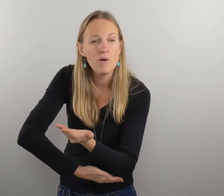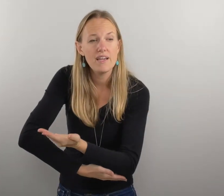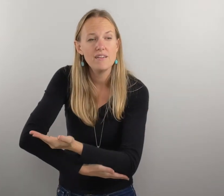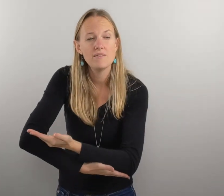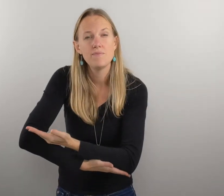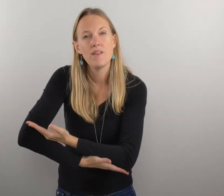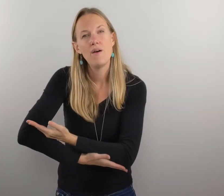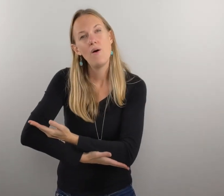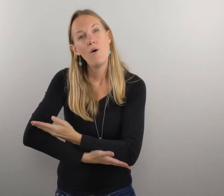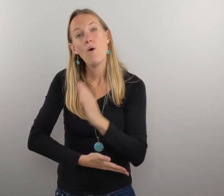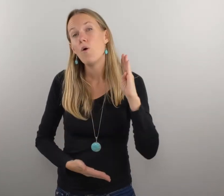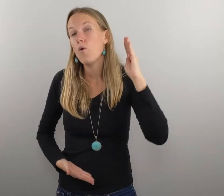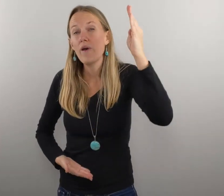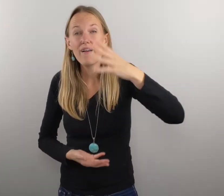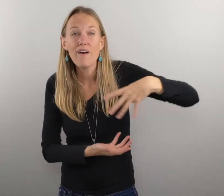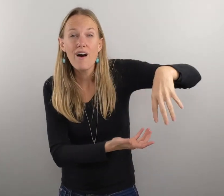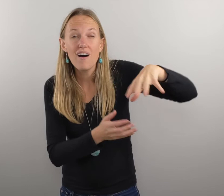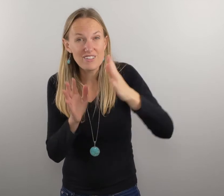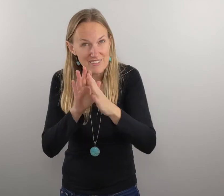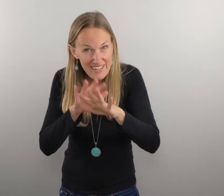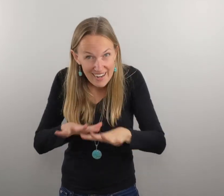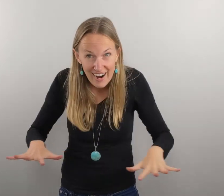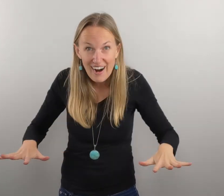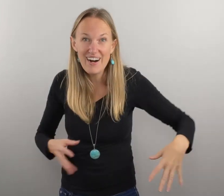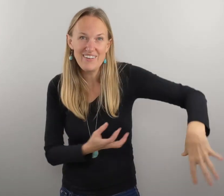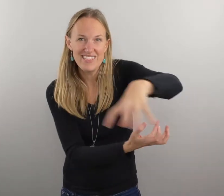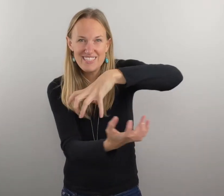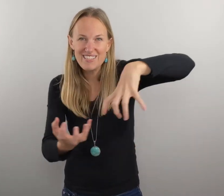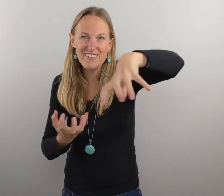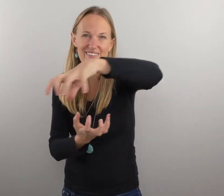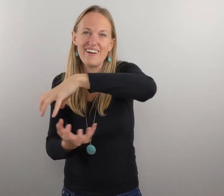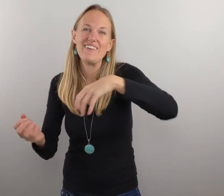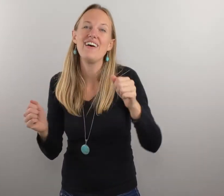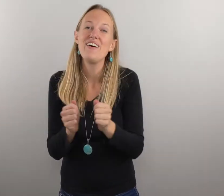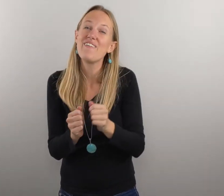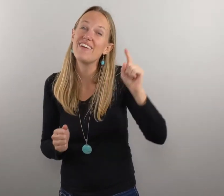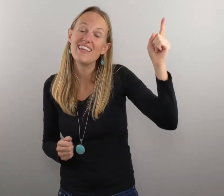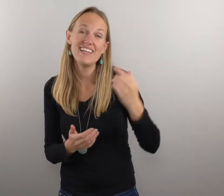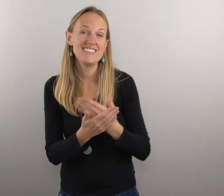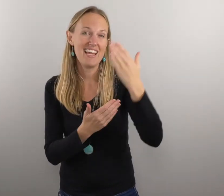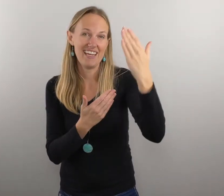boy will calm the storm with his